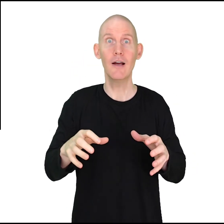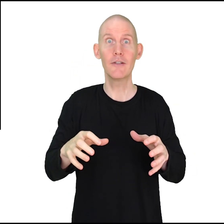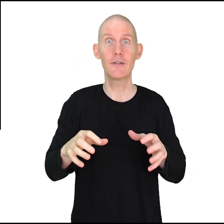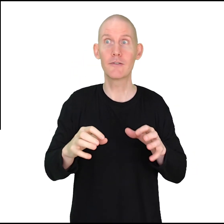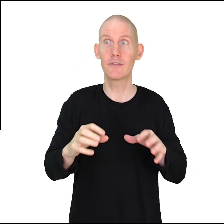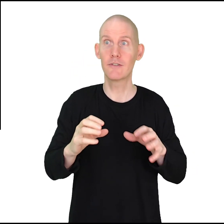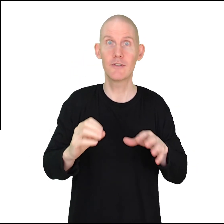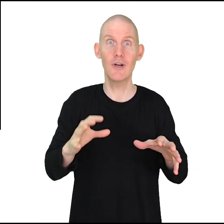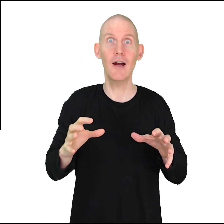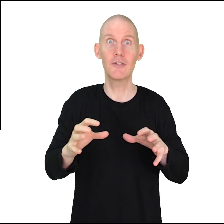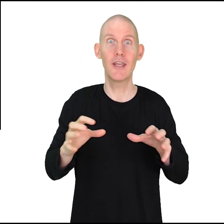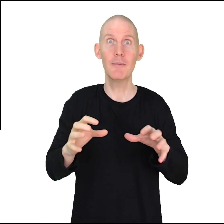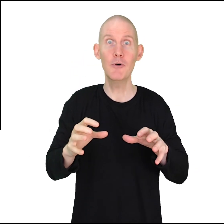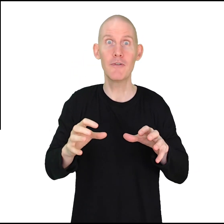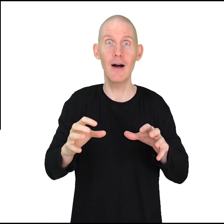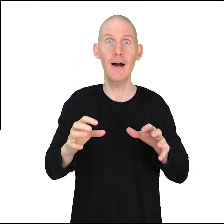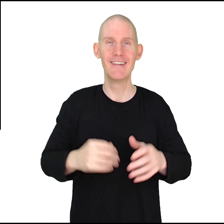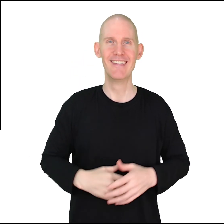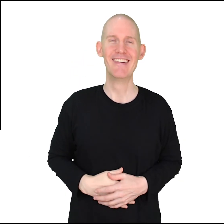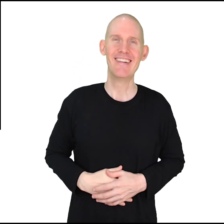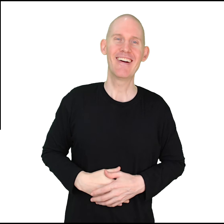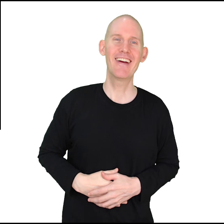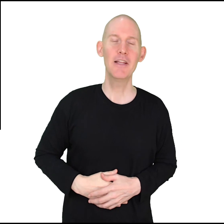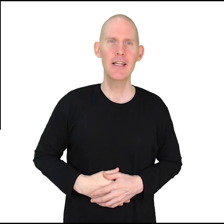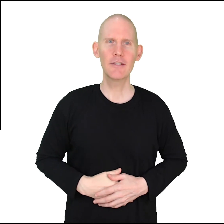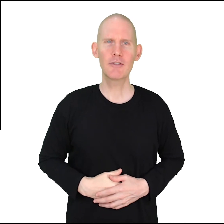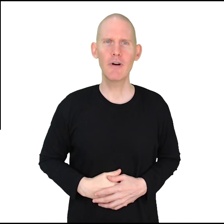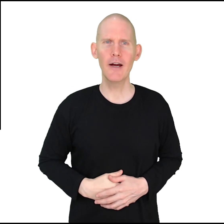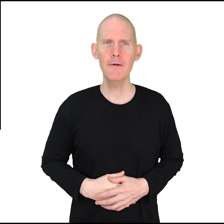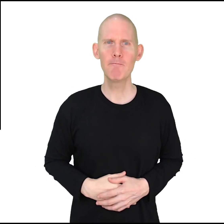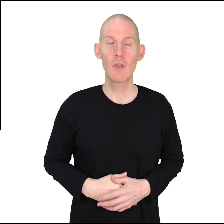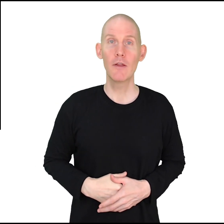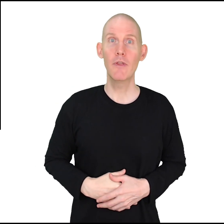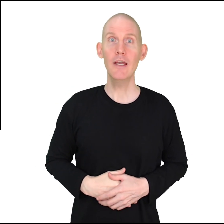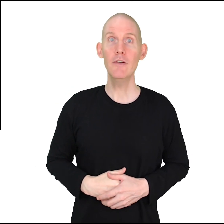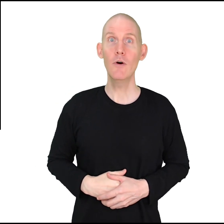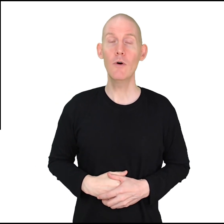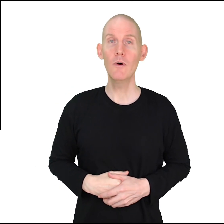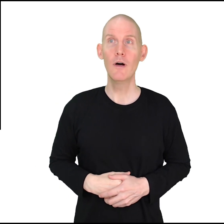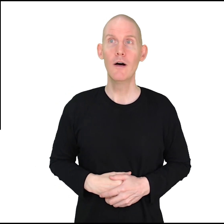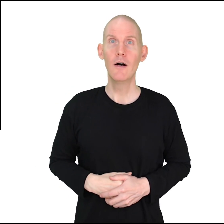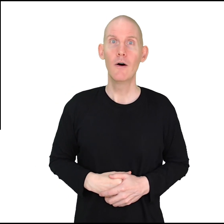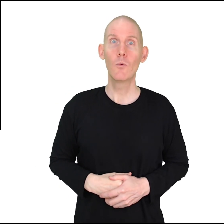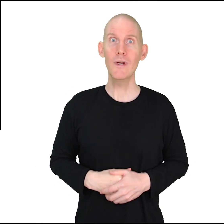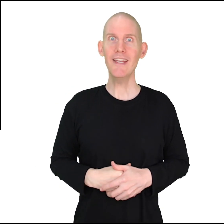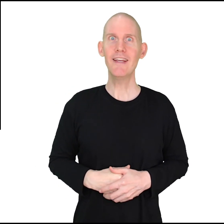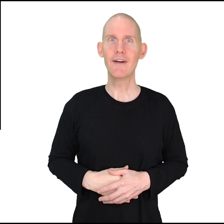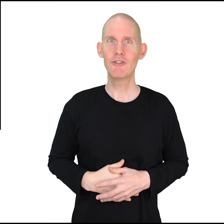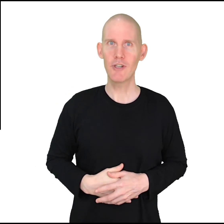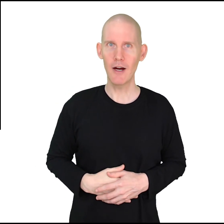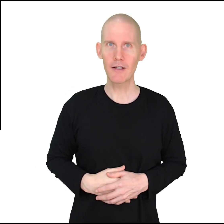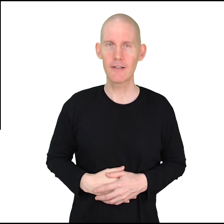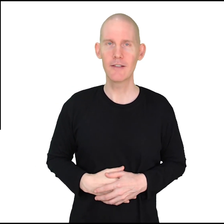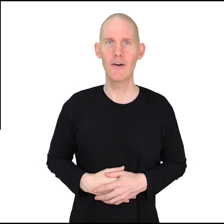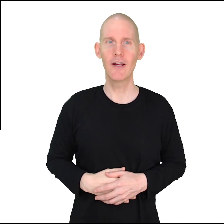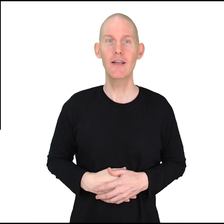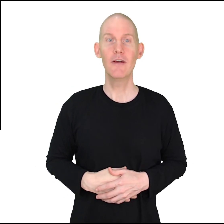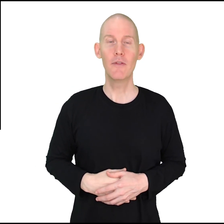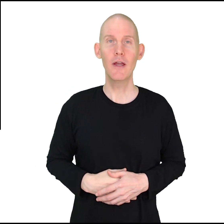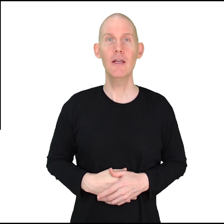You're shocked. You can't move. All right, let's try. They know we shocked. All right, they